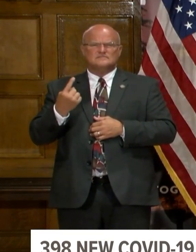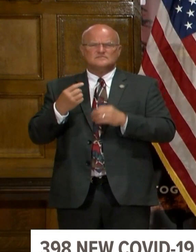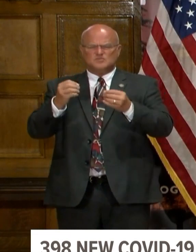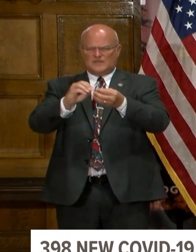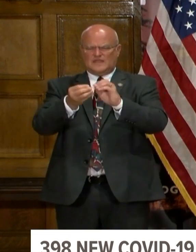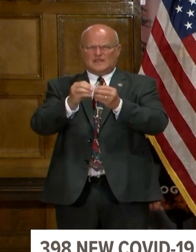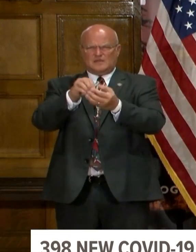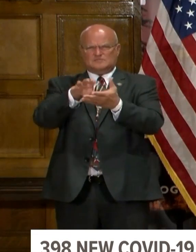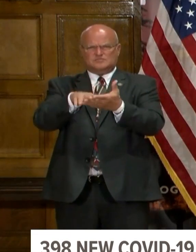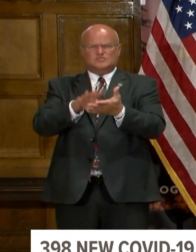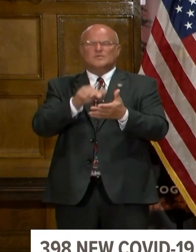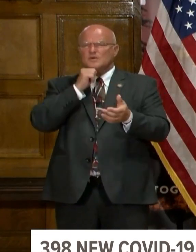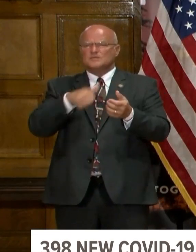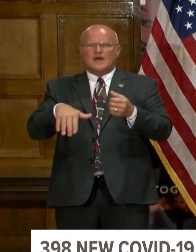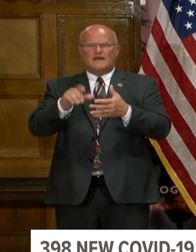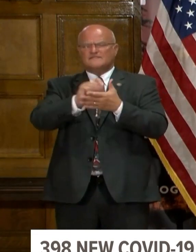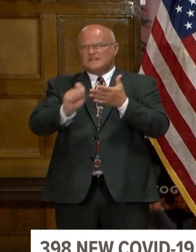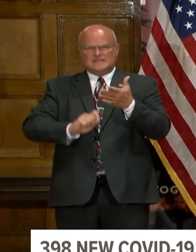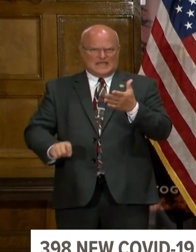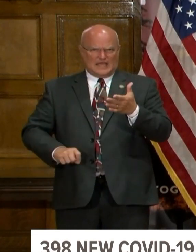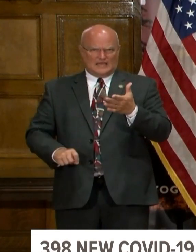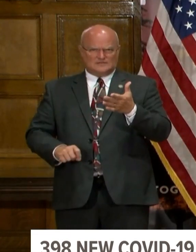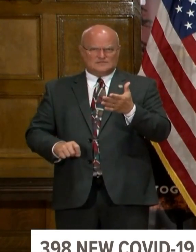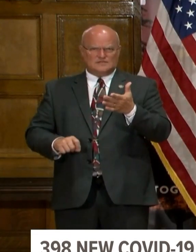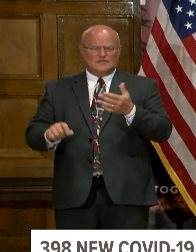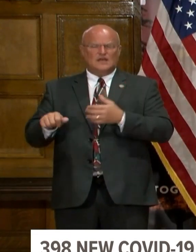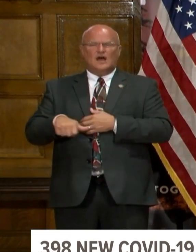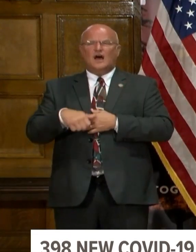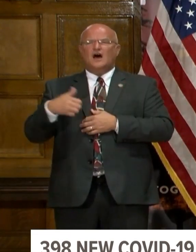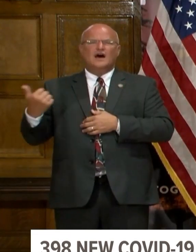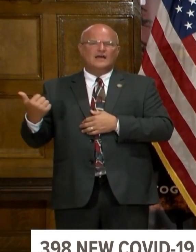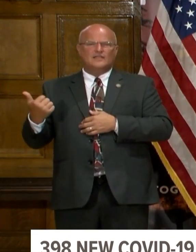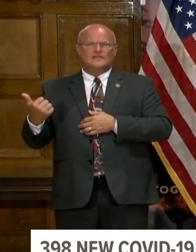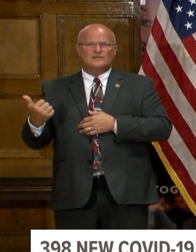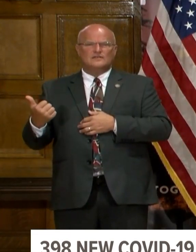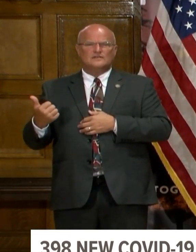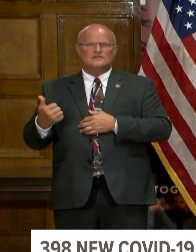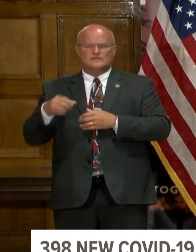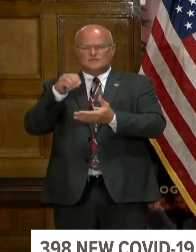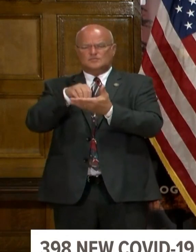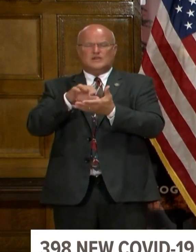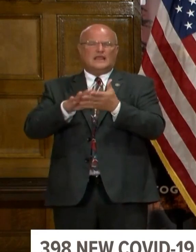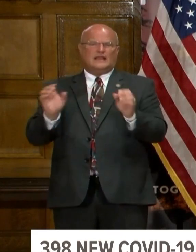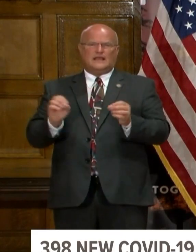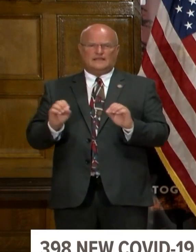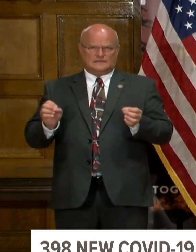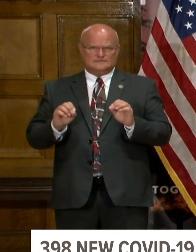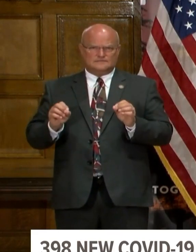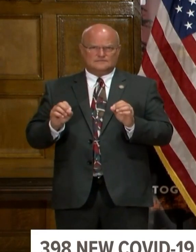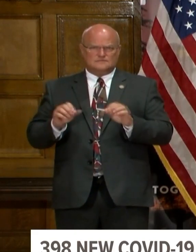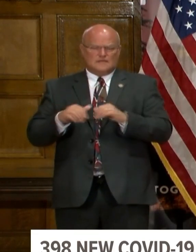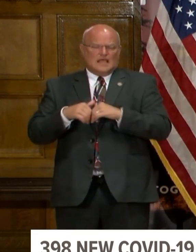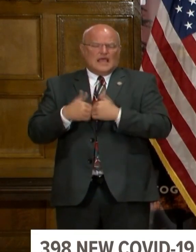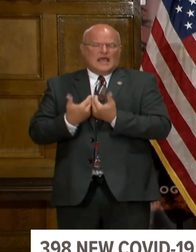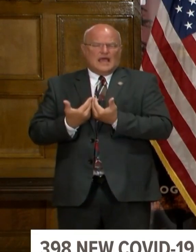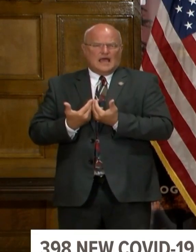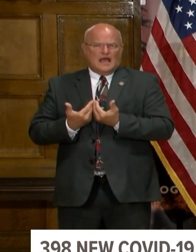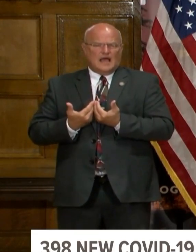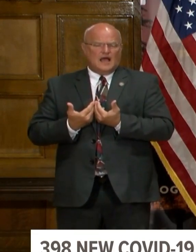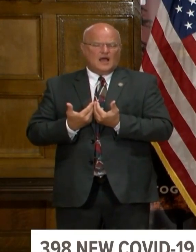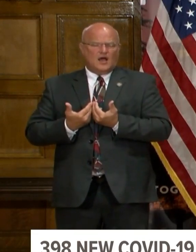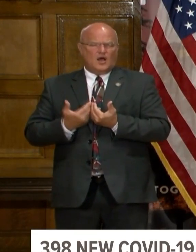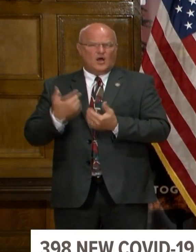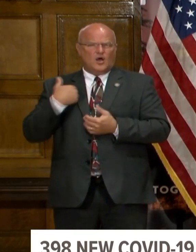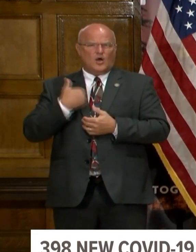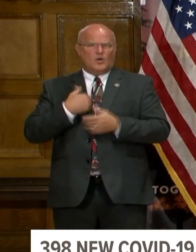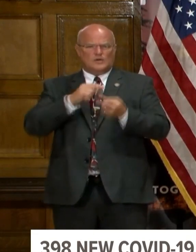some numbers but not fill anything out. Others don't put anything in there. How are